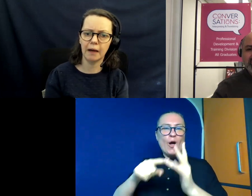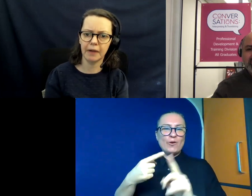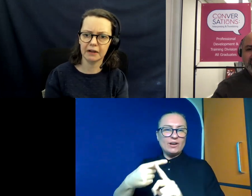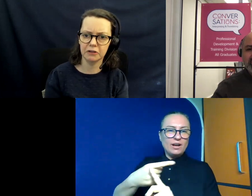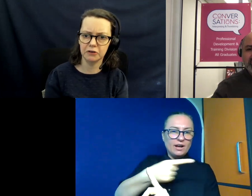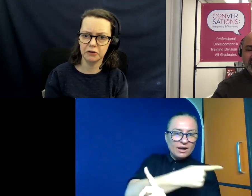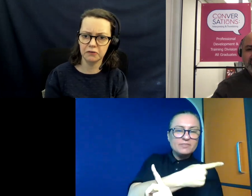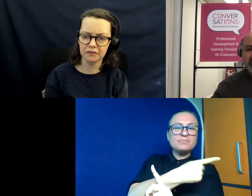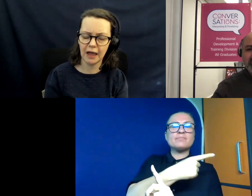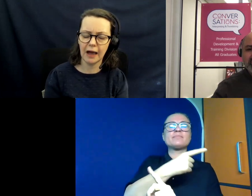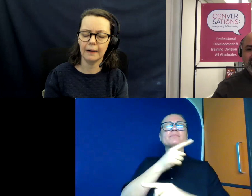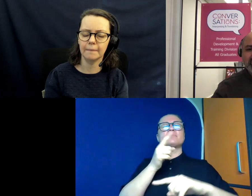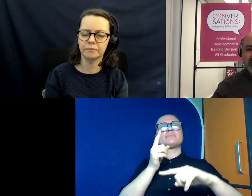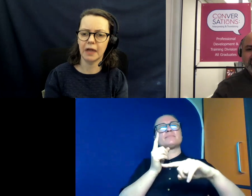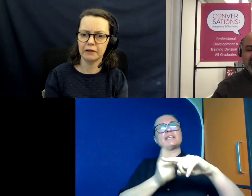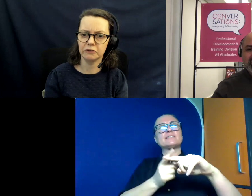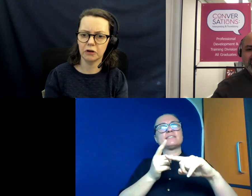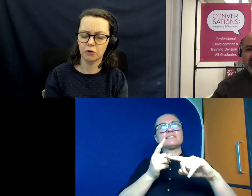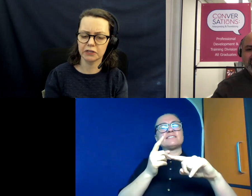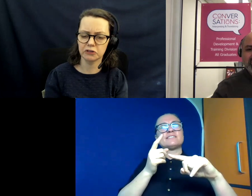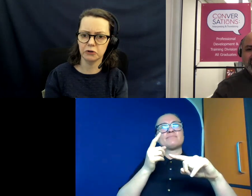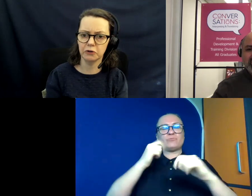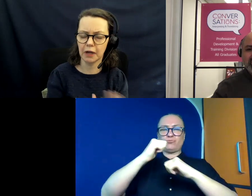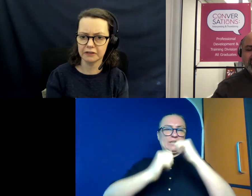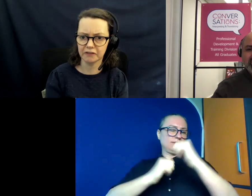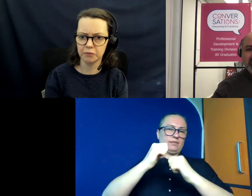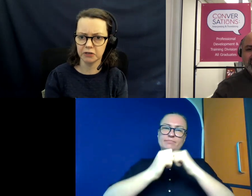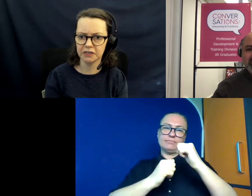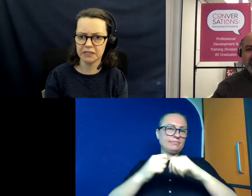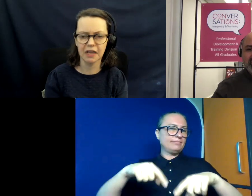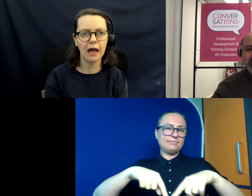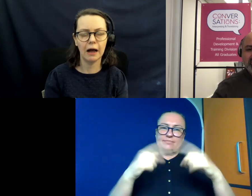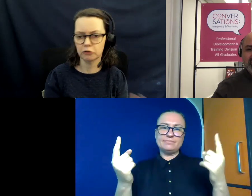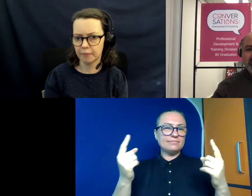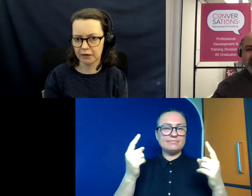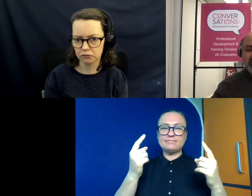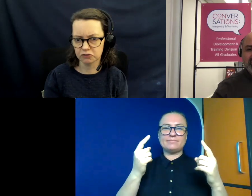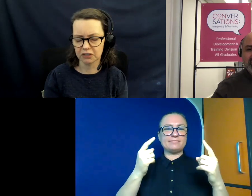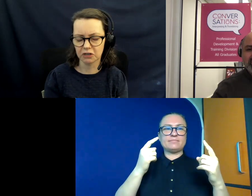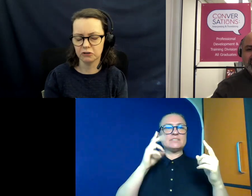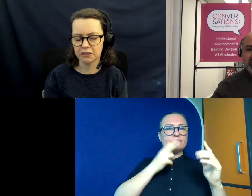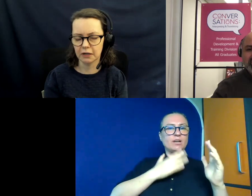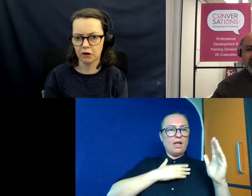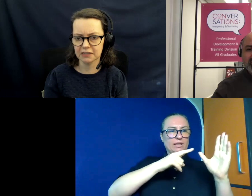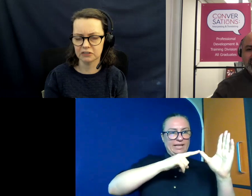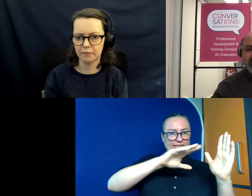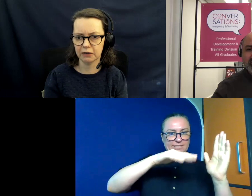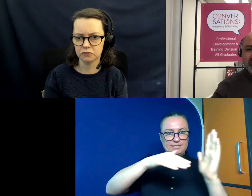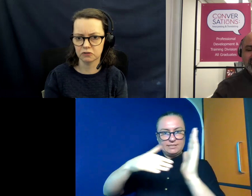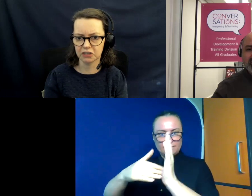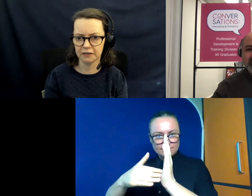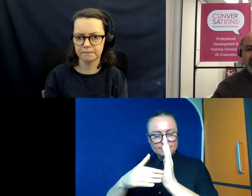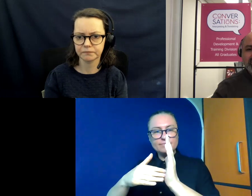could unpack the news according to the deaf community's grammatical structure, Auslan's